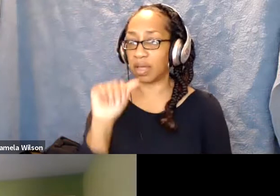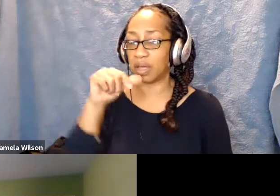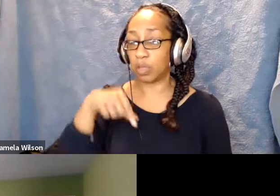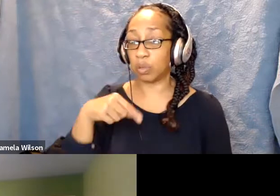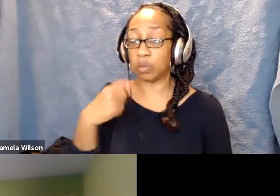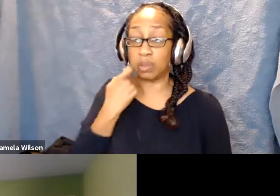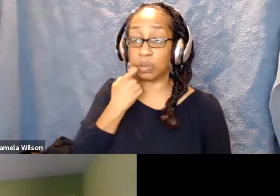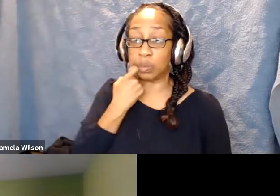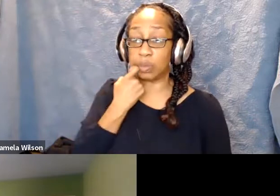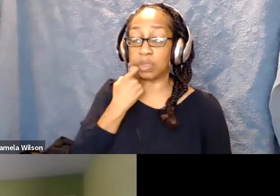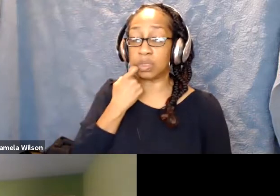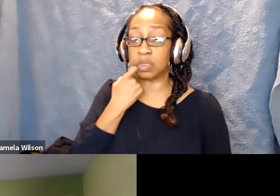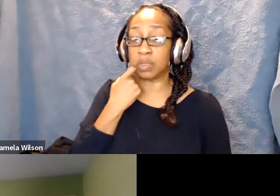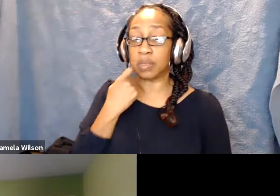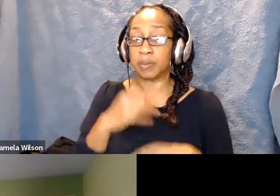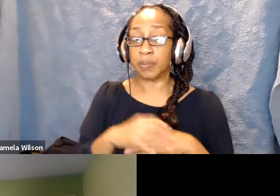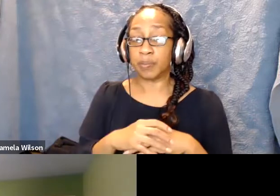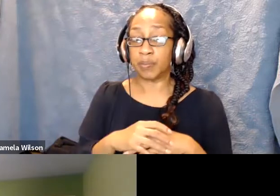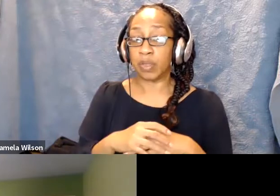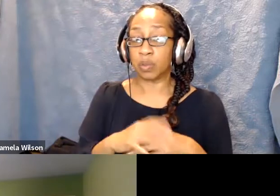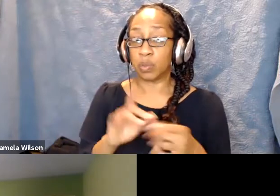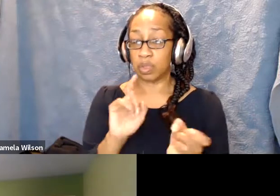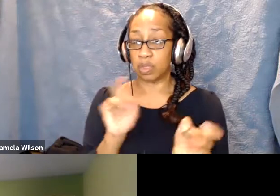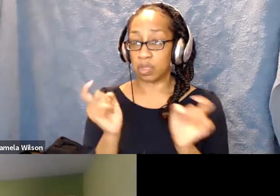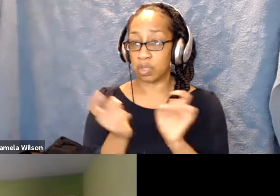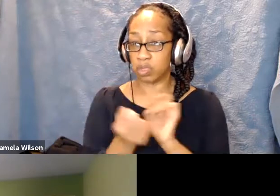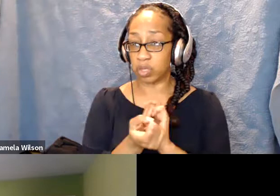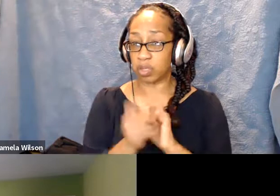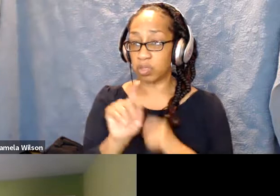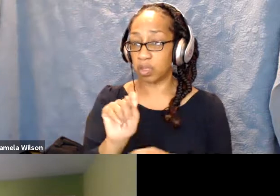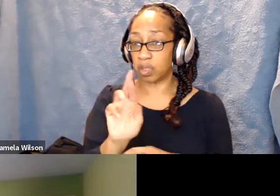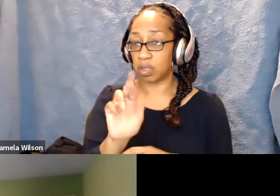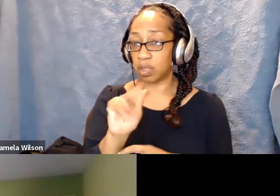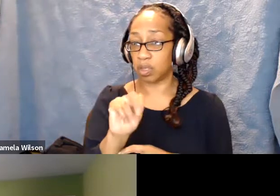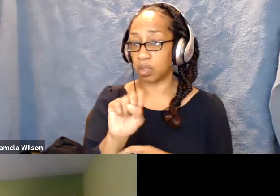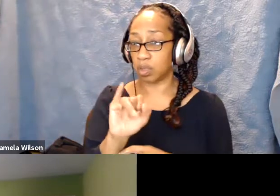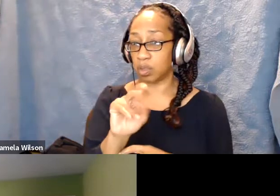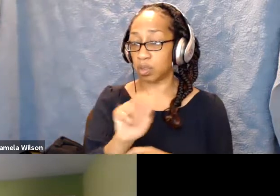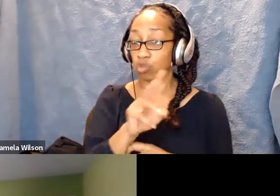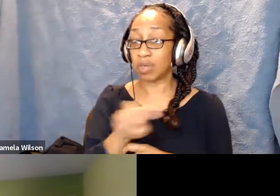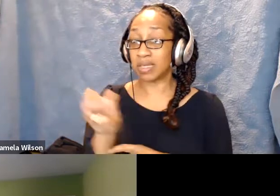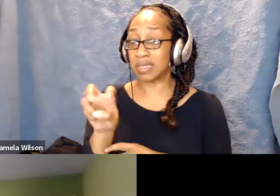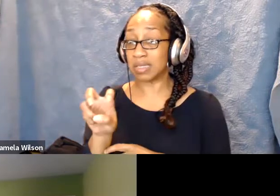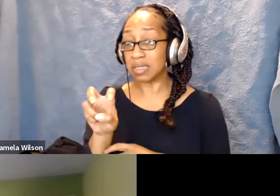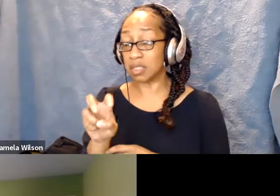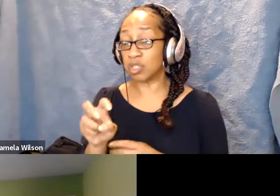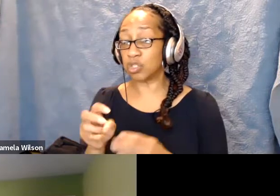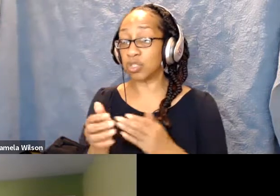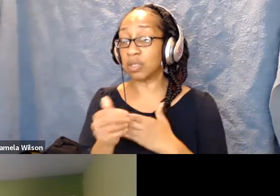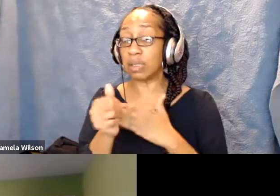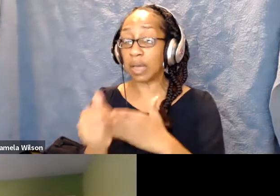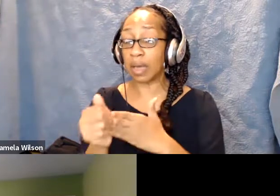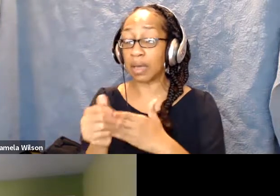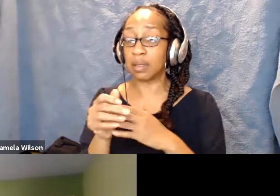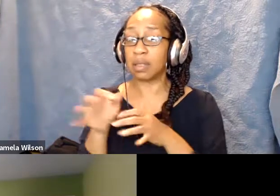recently, we revised the transition guide this August, which really spells out the